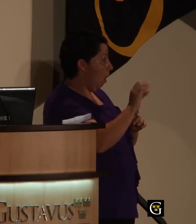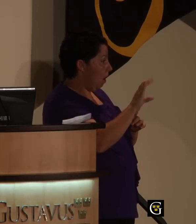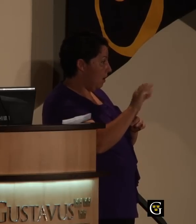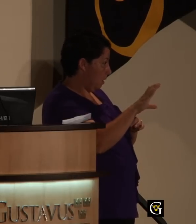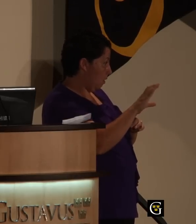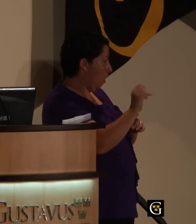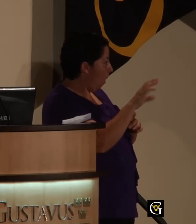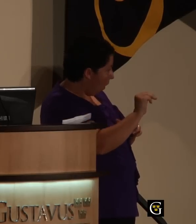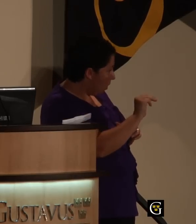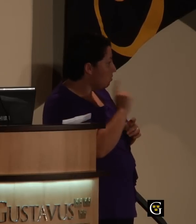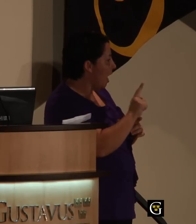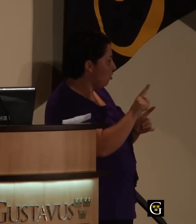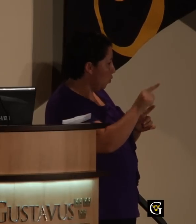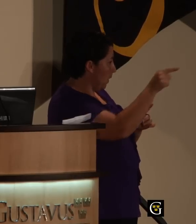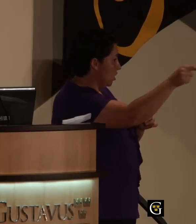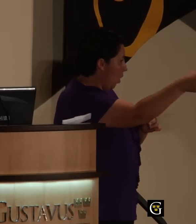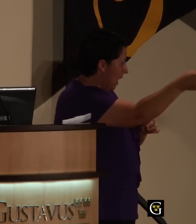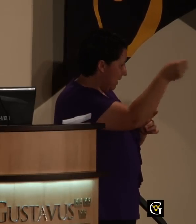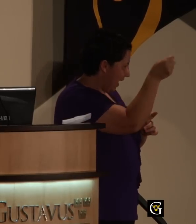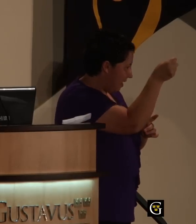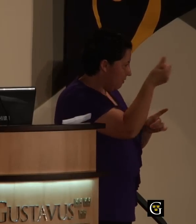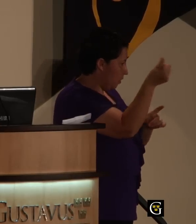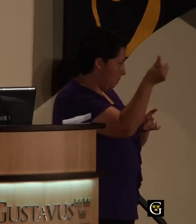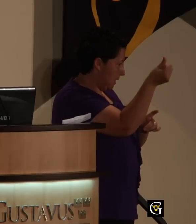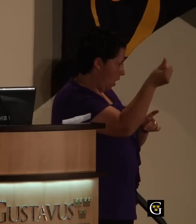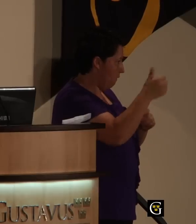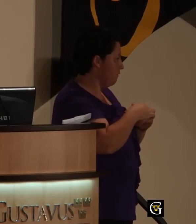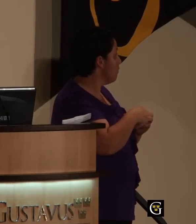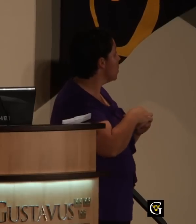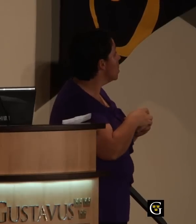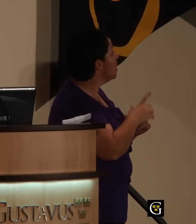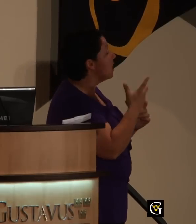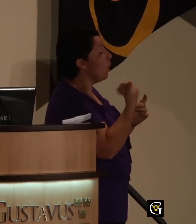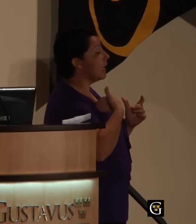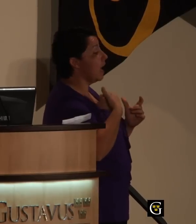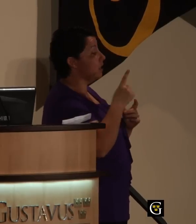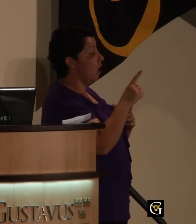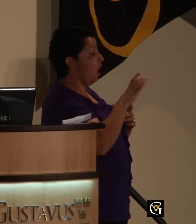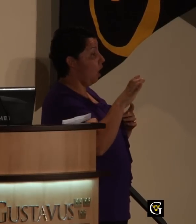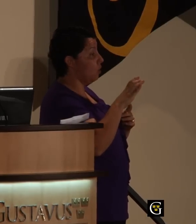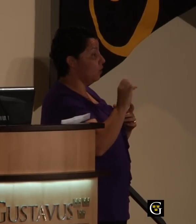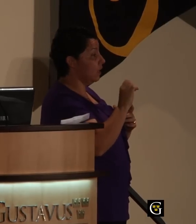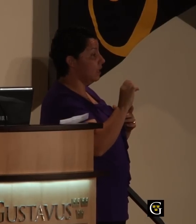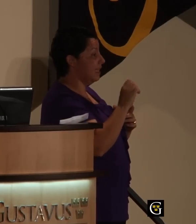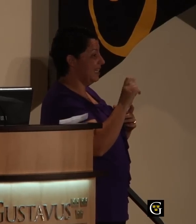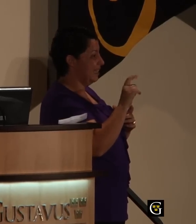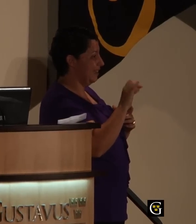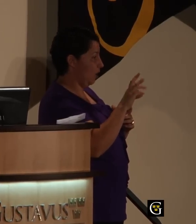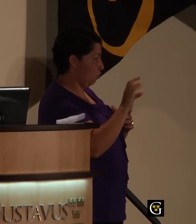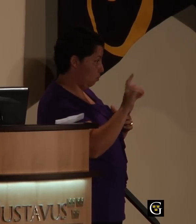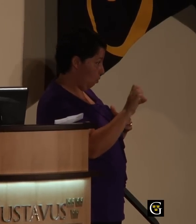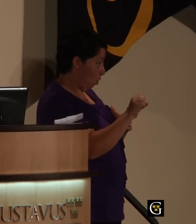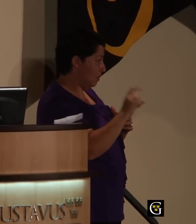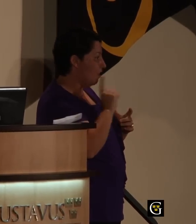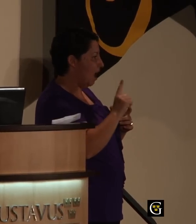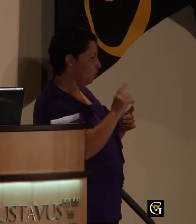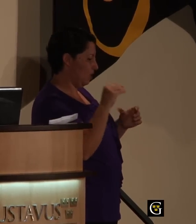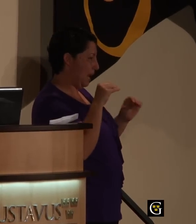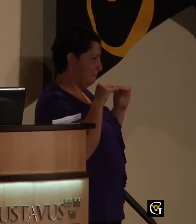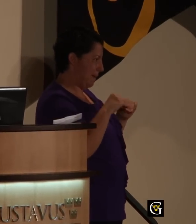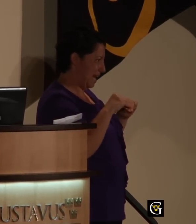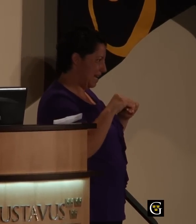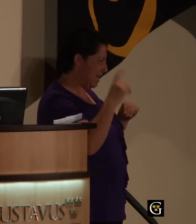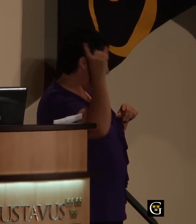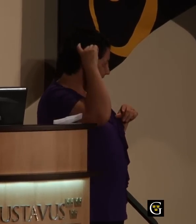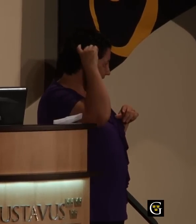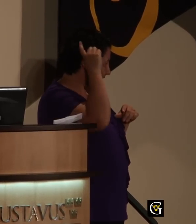with a small set of 100 electrodes that have been surgically embedded in its motor cortex. So